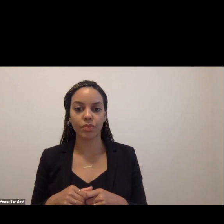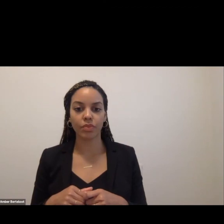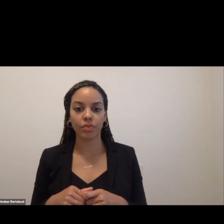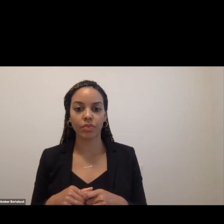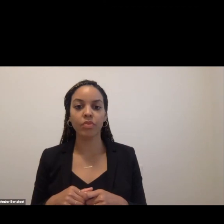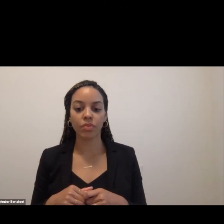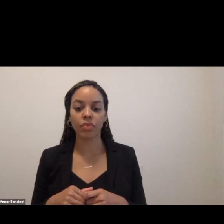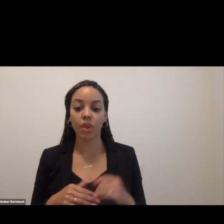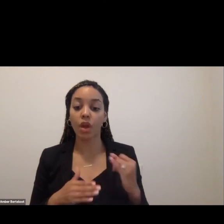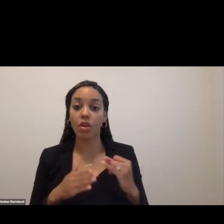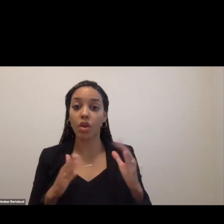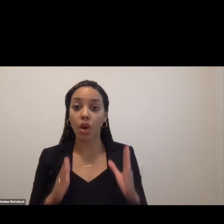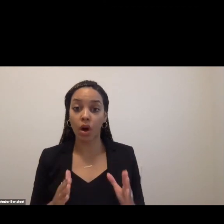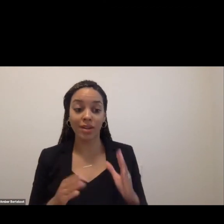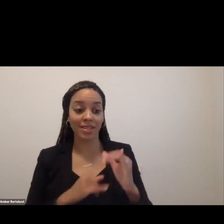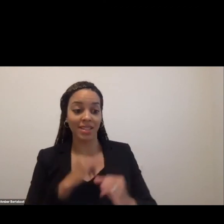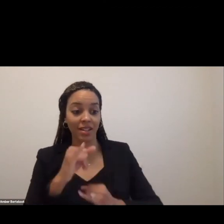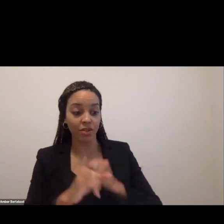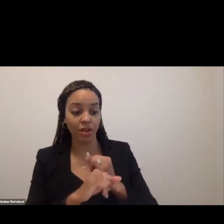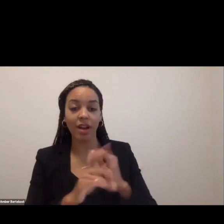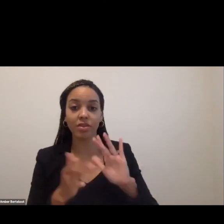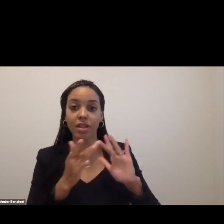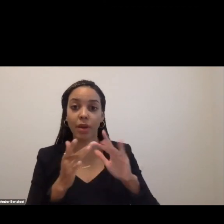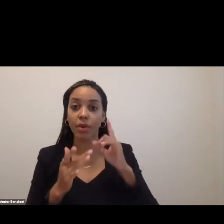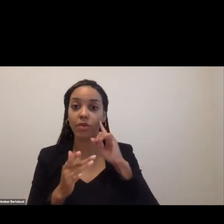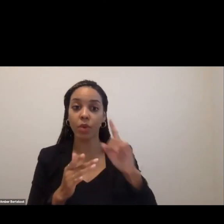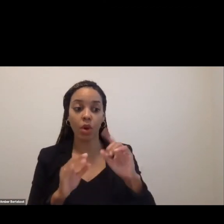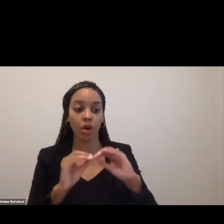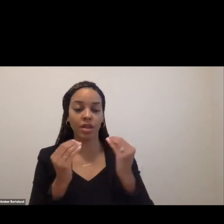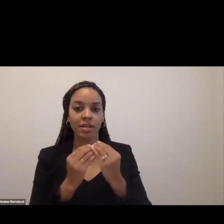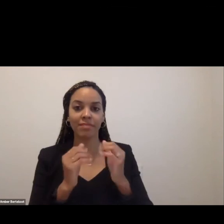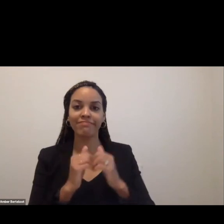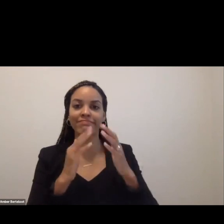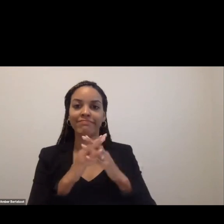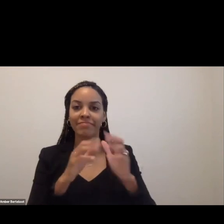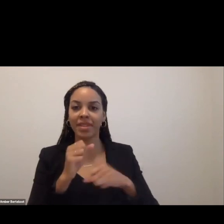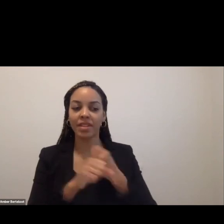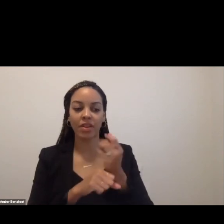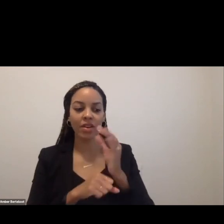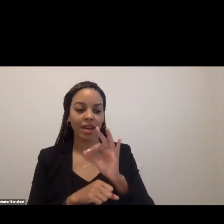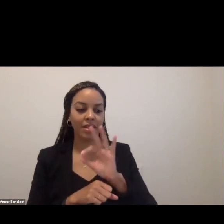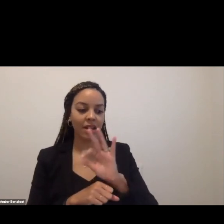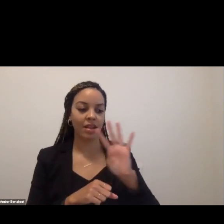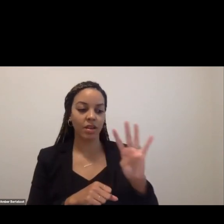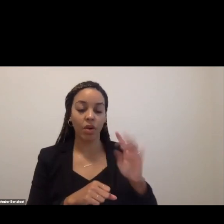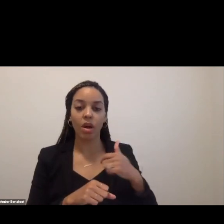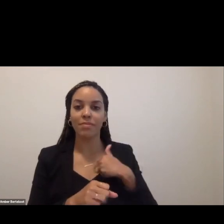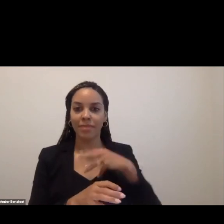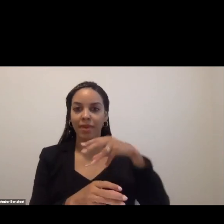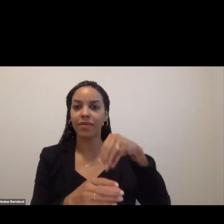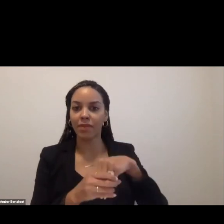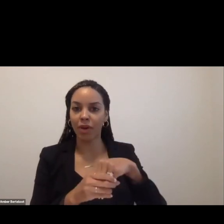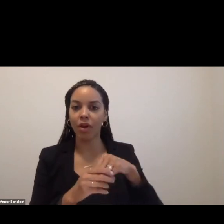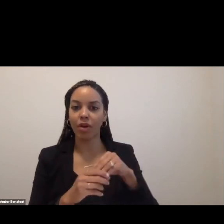international network for residency organizations, was founded in 1994, and I took part in